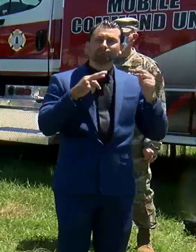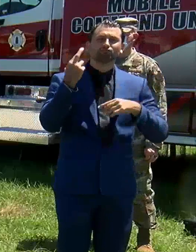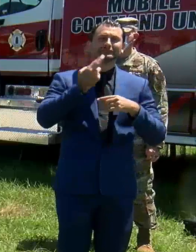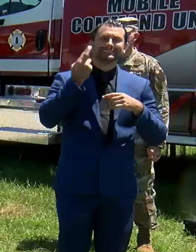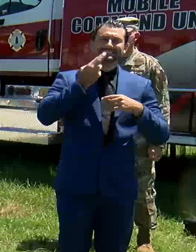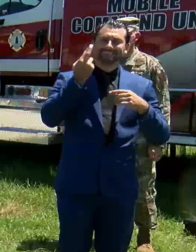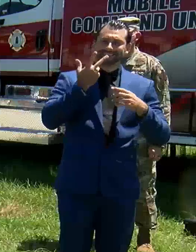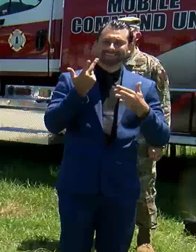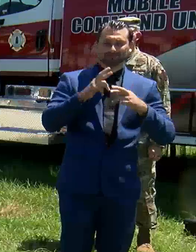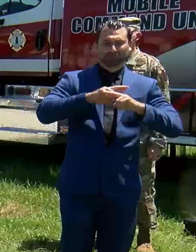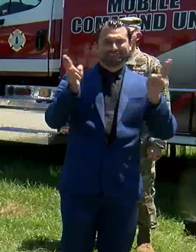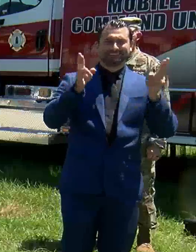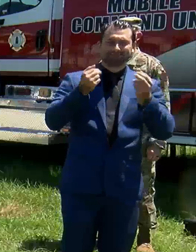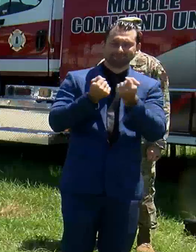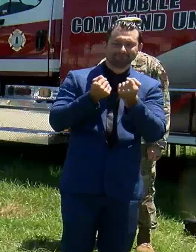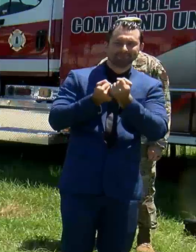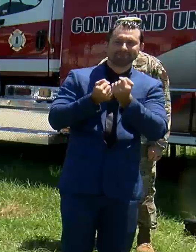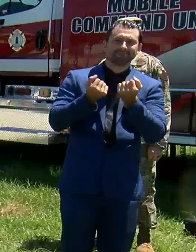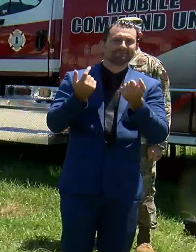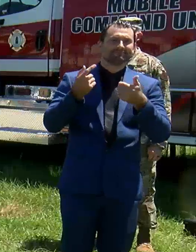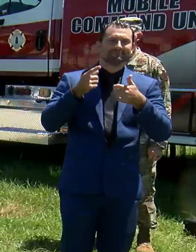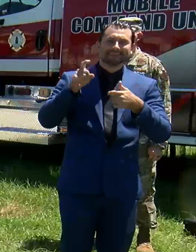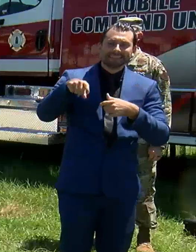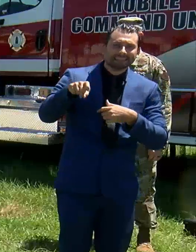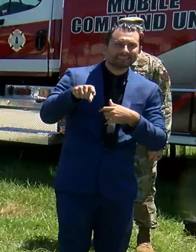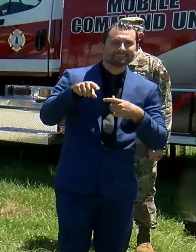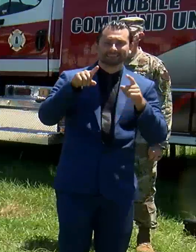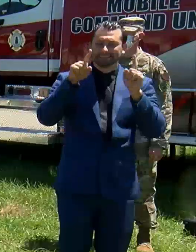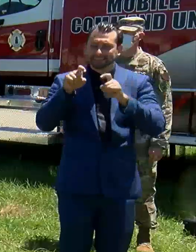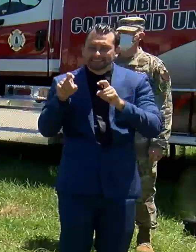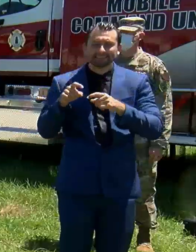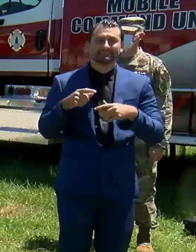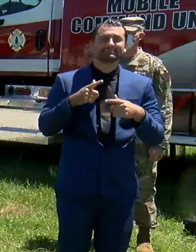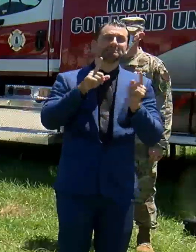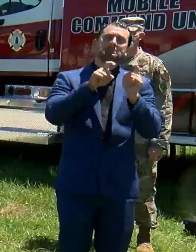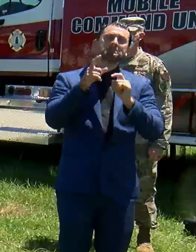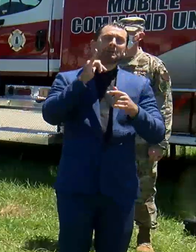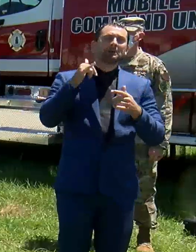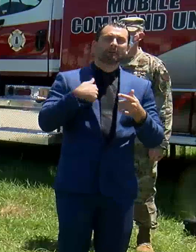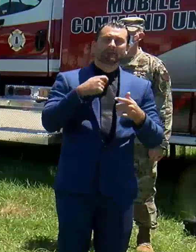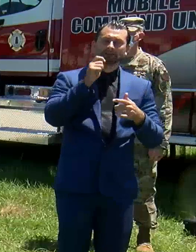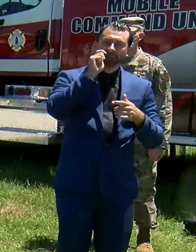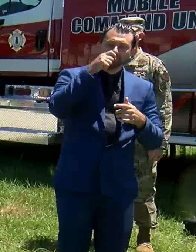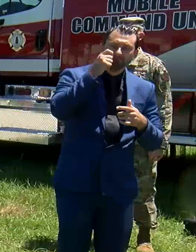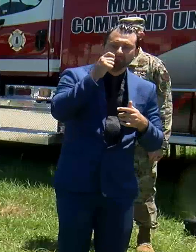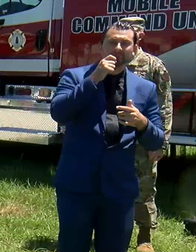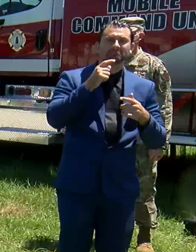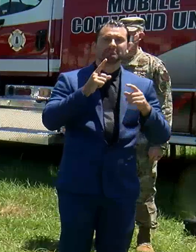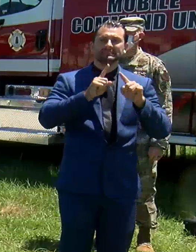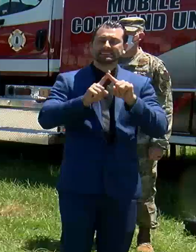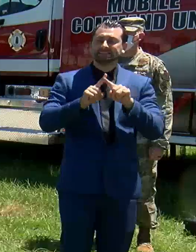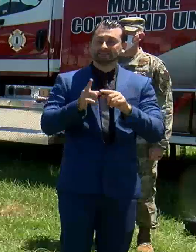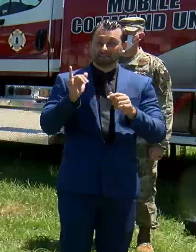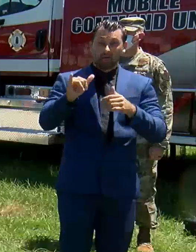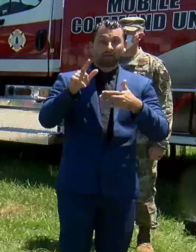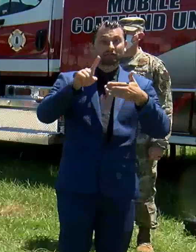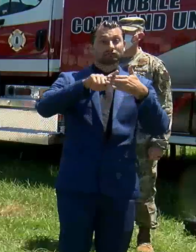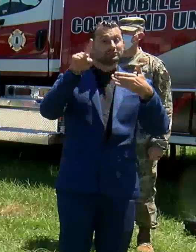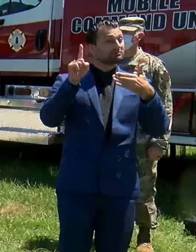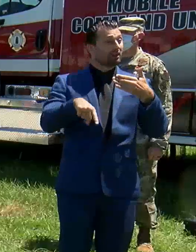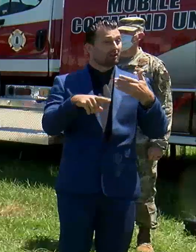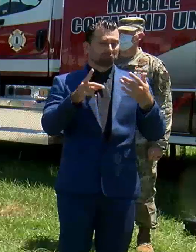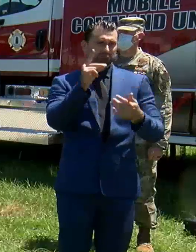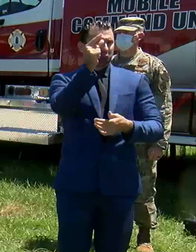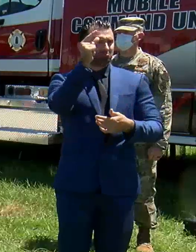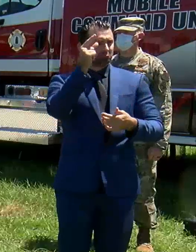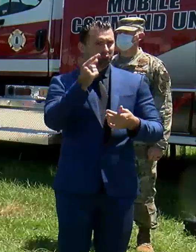swabbed, they're going to get results the same day, and then that thing is going to move from place to place to place. That's the whole point of being mobile. So don't be